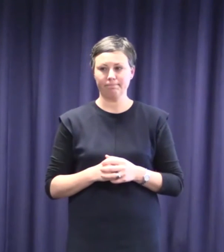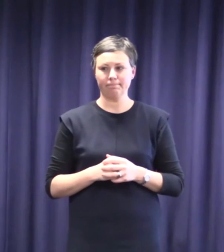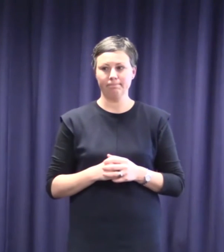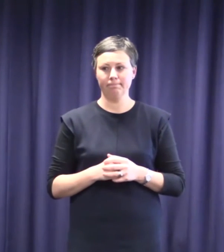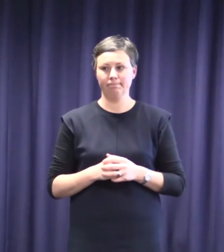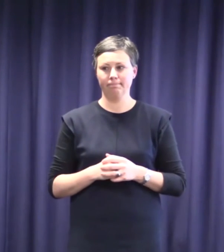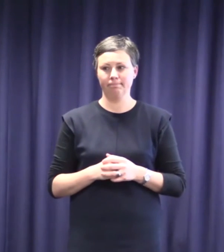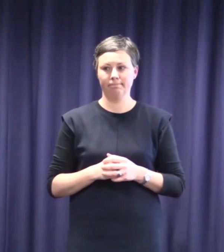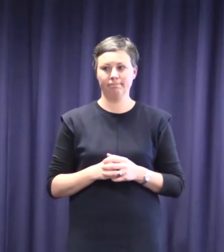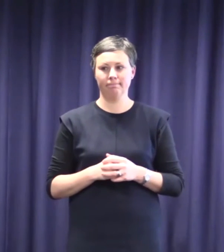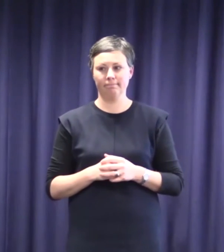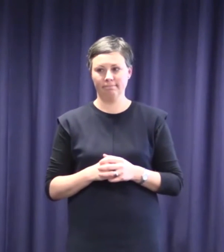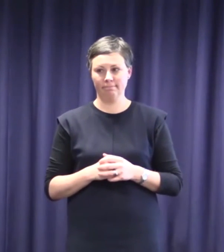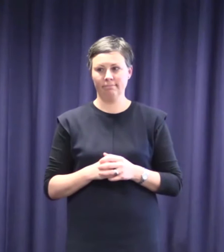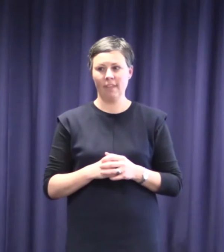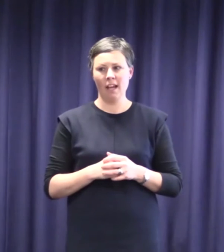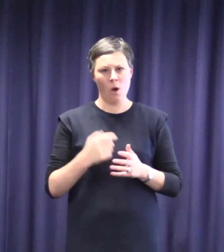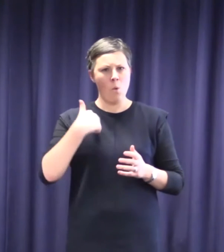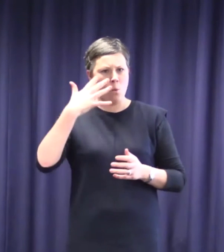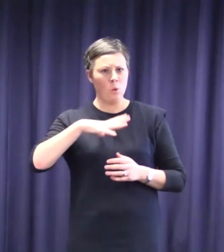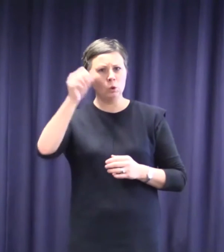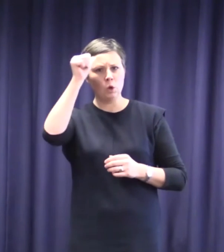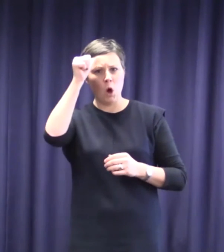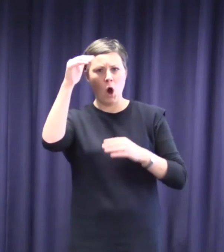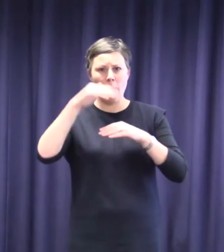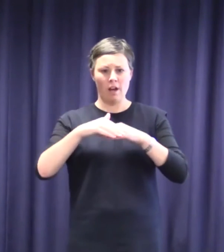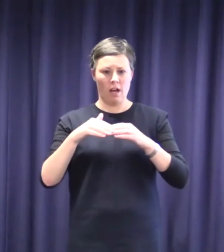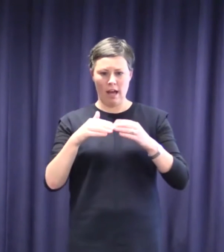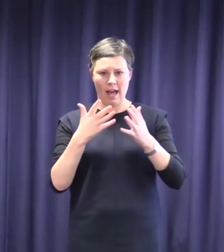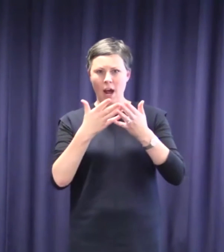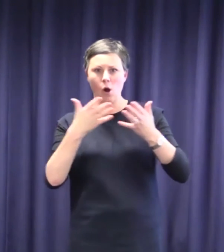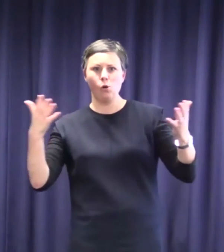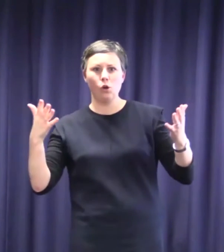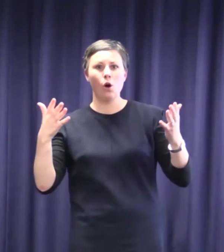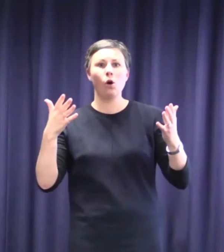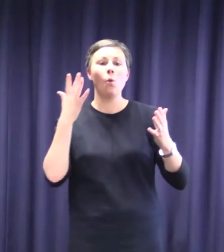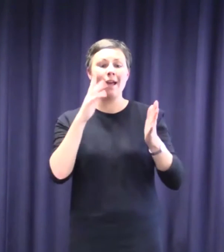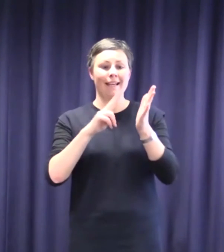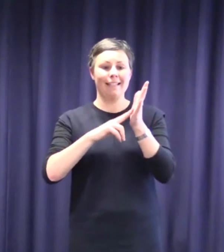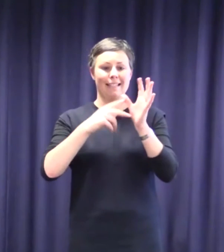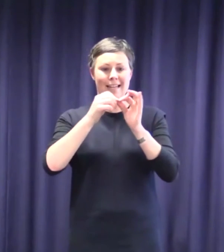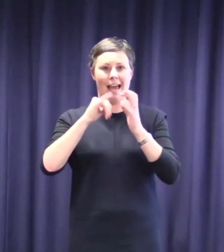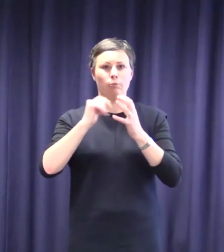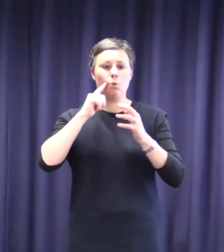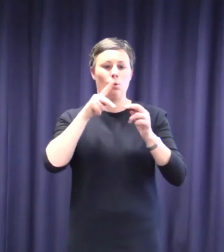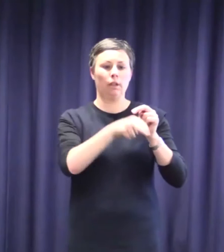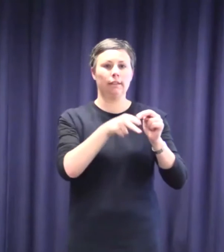And the first one is, can we please get facts on the transition timeframes of reduced NAB